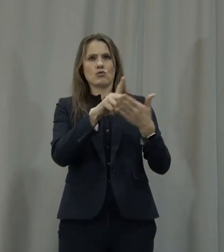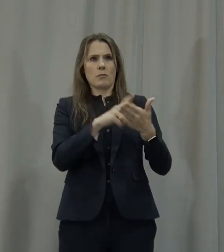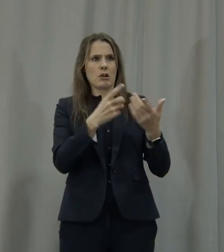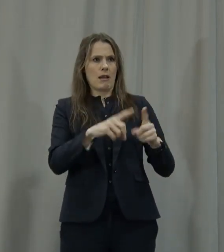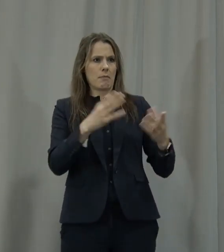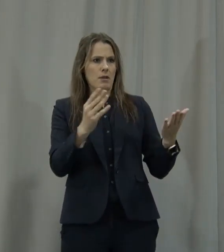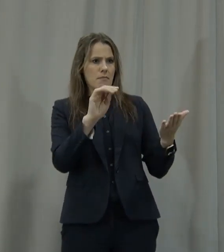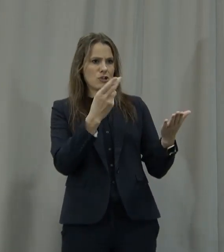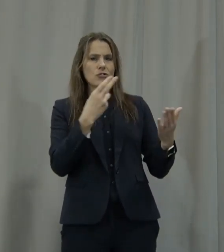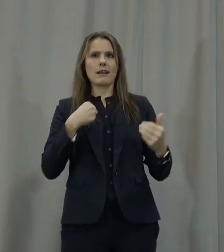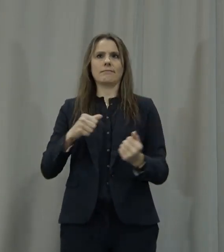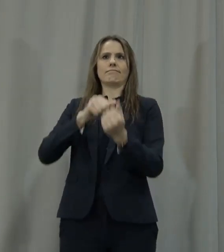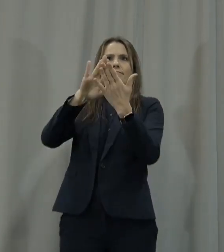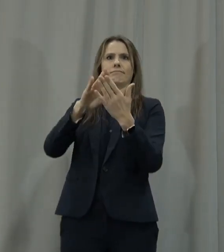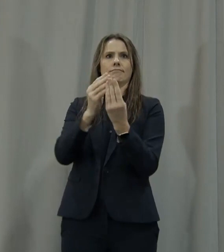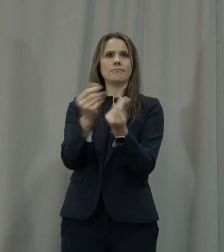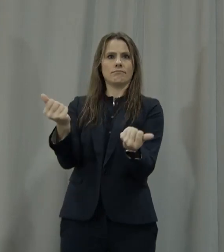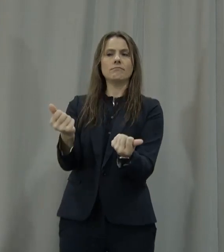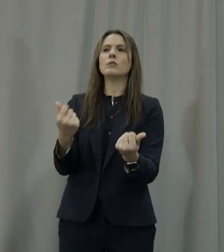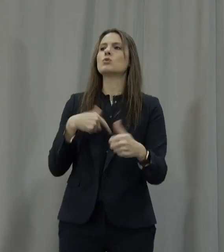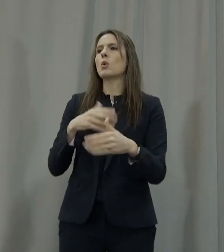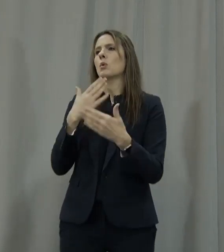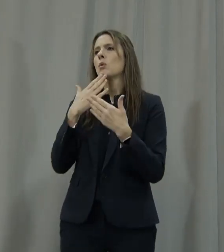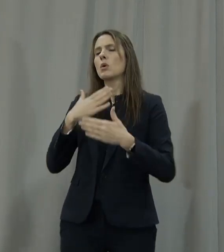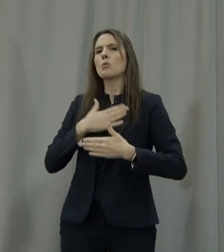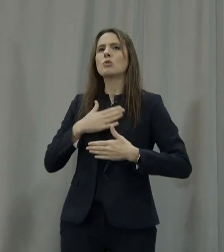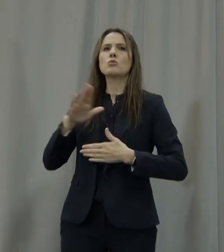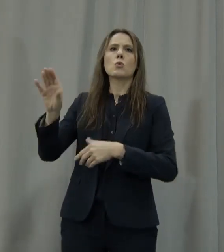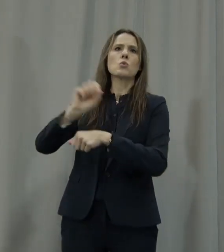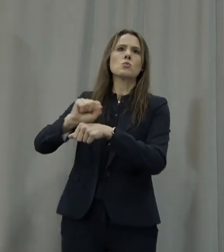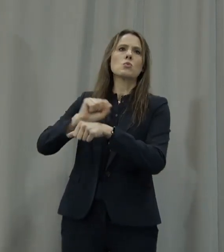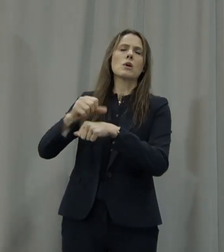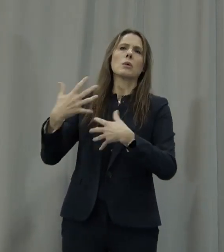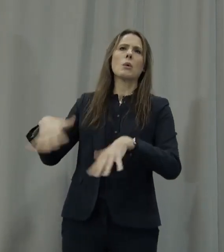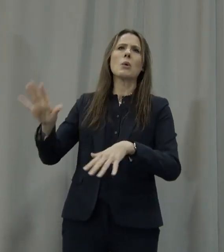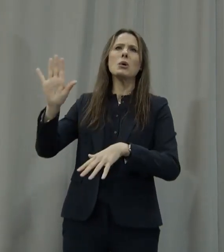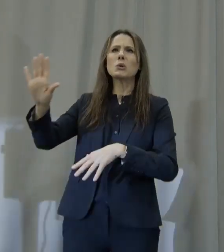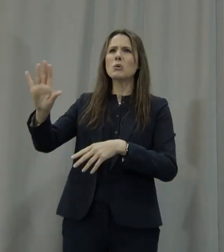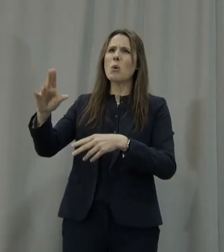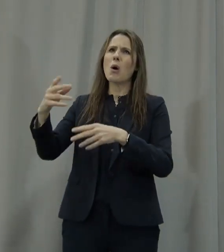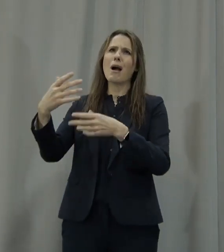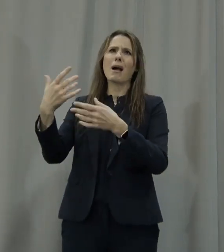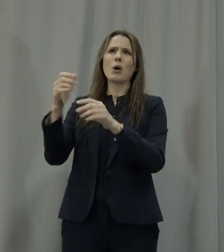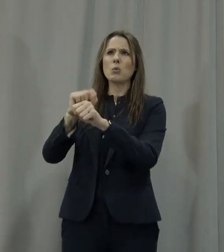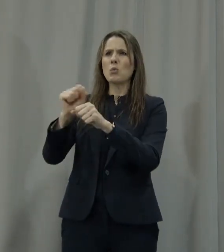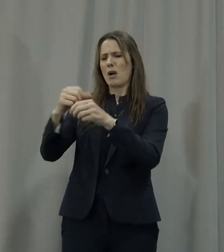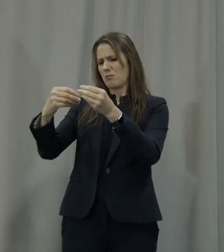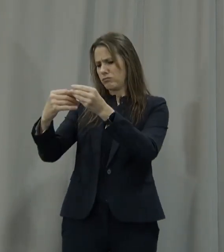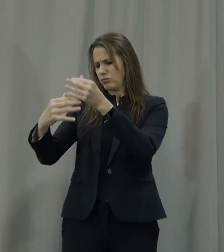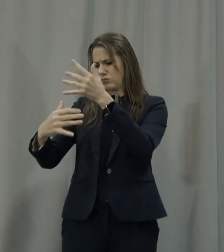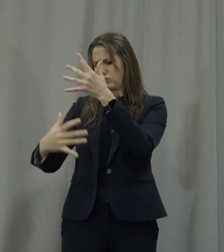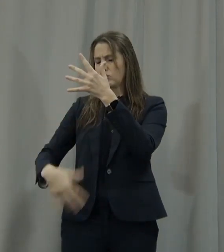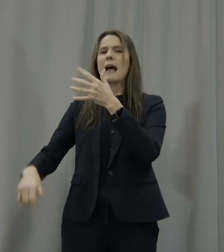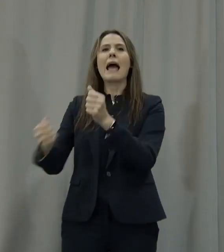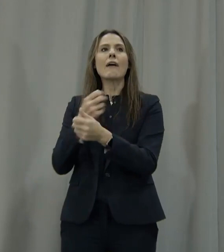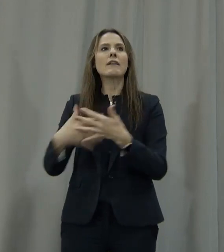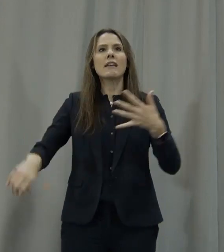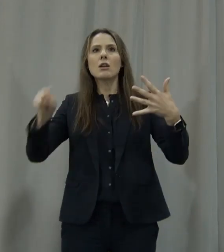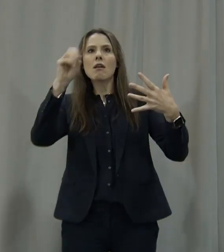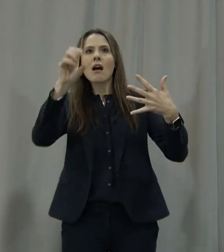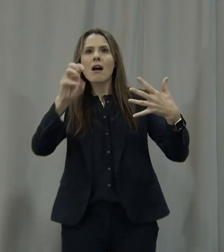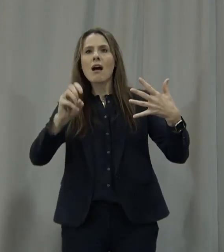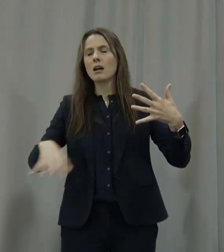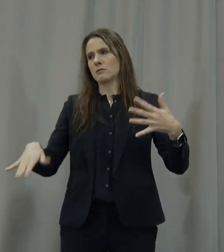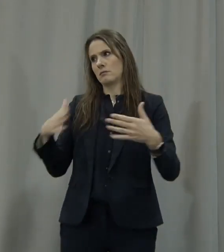your work, Tommy. We appreciate the long list of accomplishments you detailed from Governor Whitmer. It's obvious that